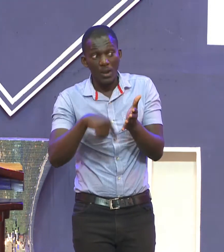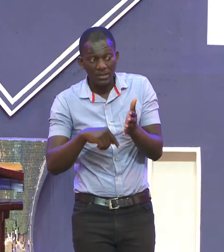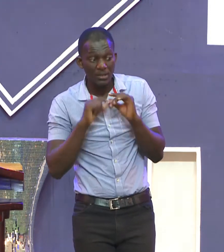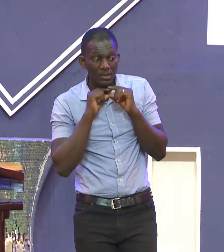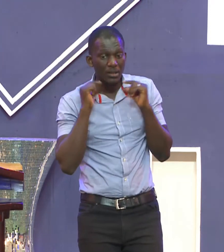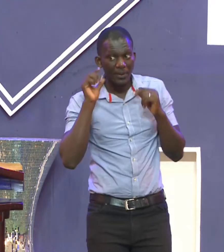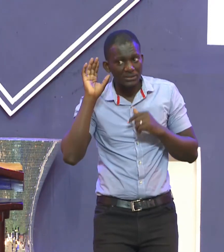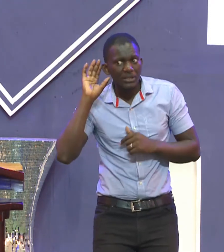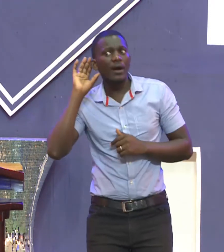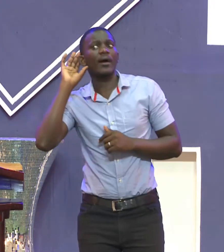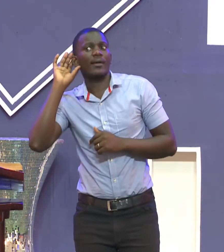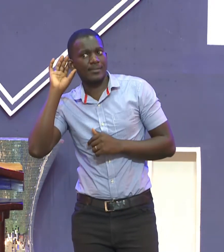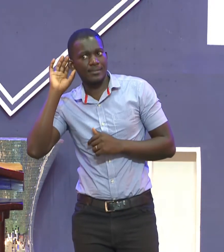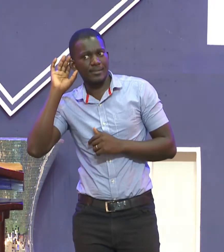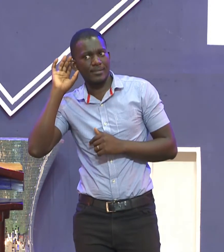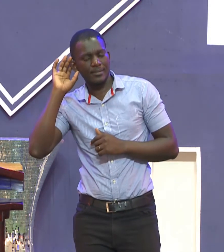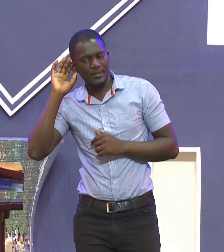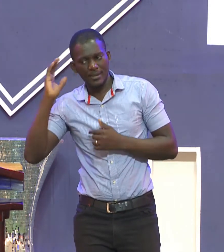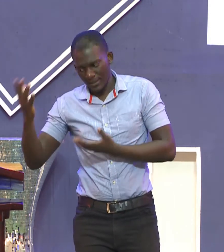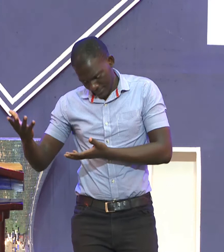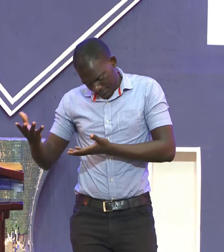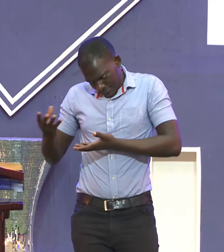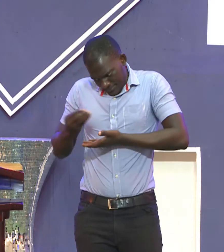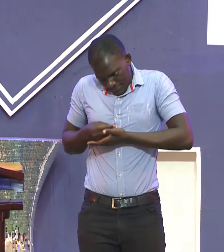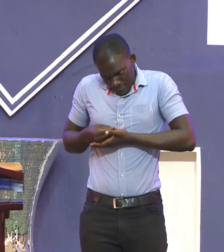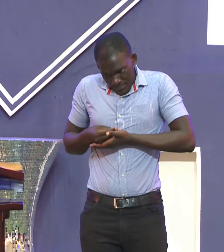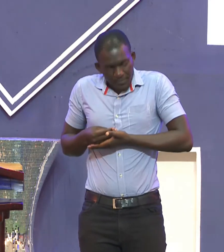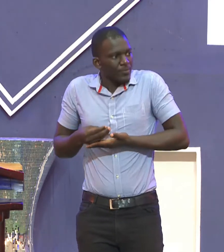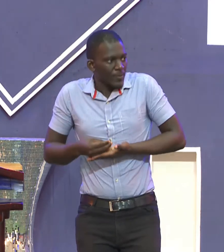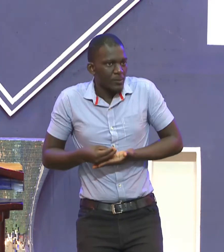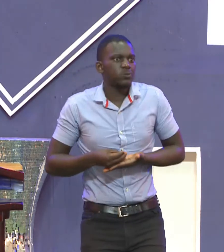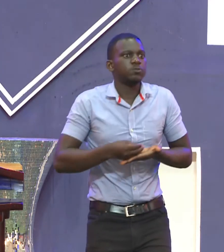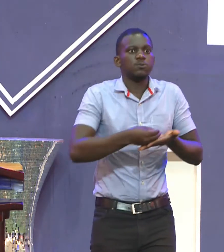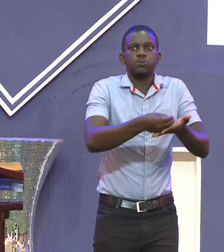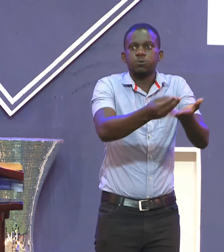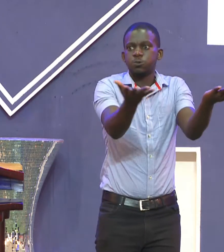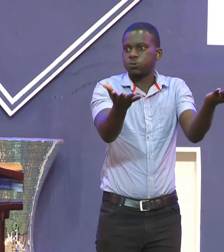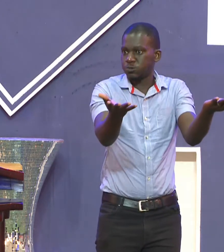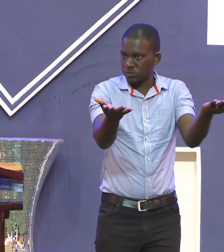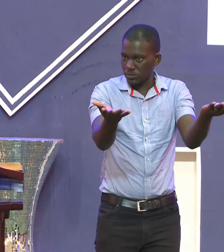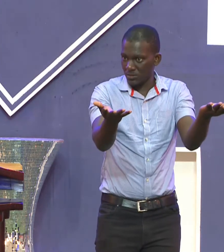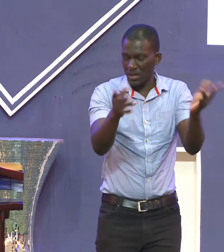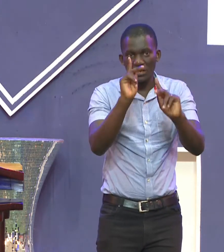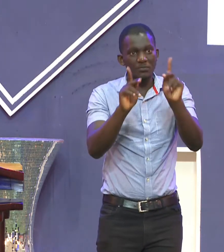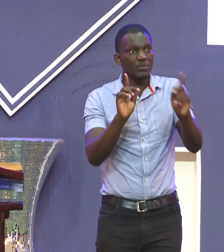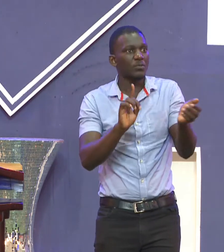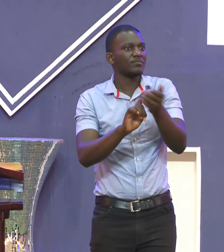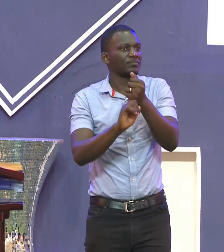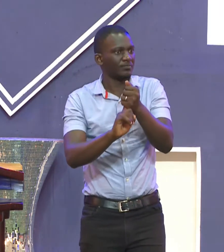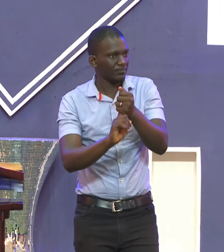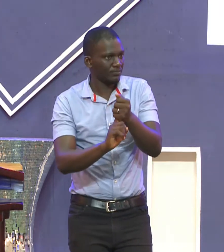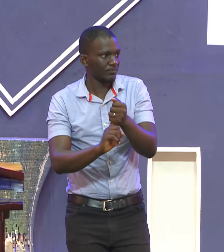he hears. Na leta. And he brings it. Na yena chisukuma. And he also pushes it on. Echisibo nechikola chitia. Such that